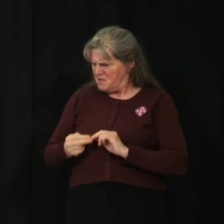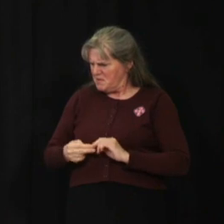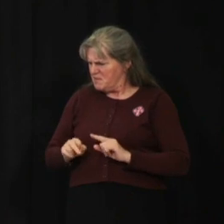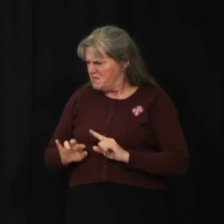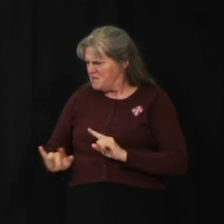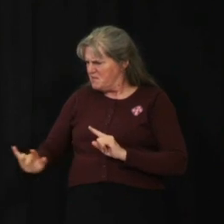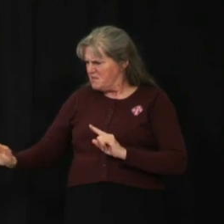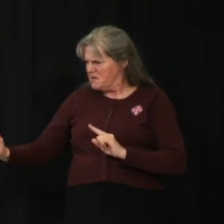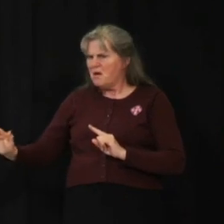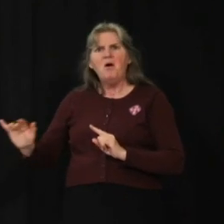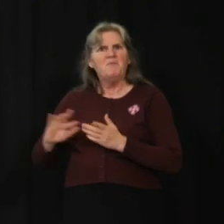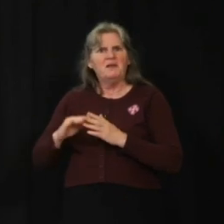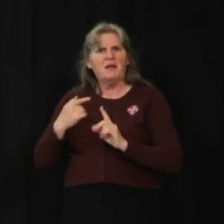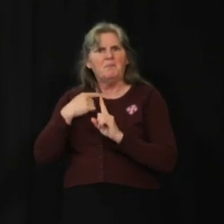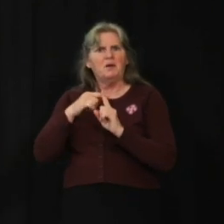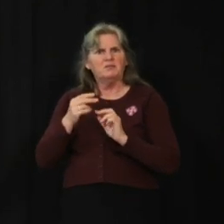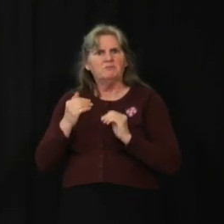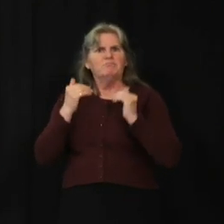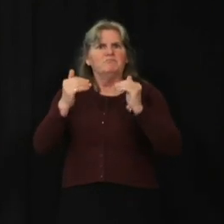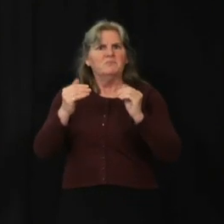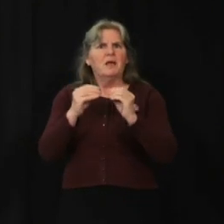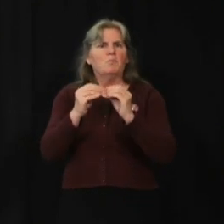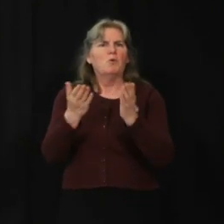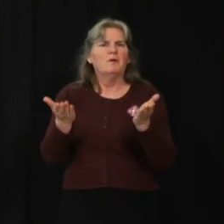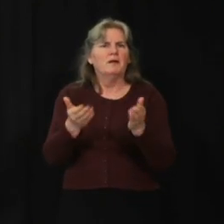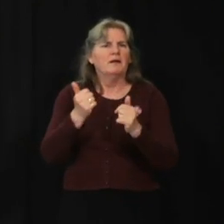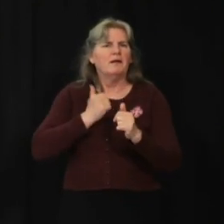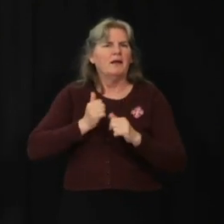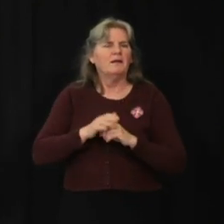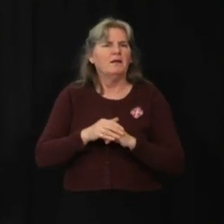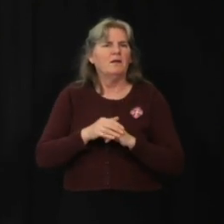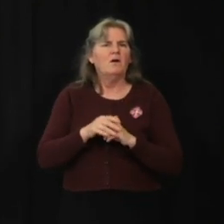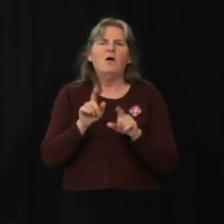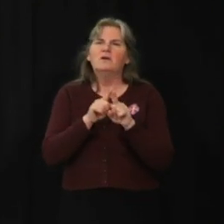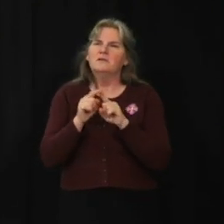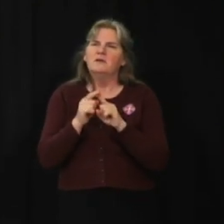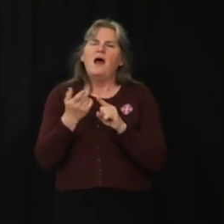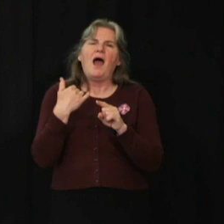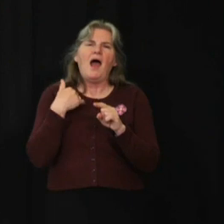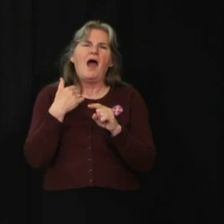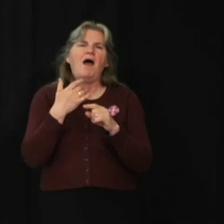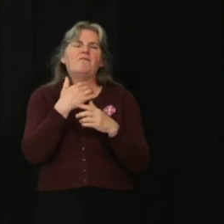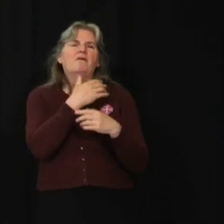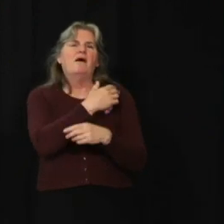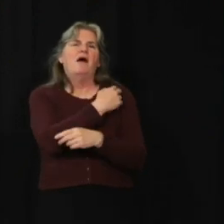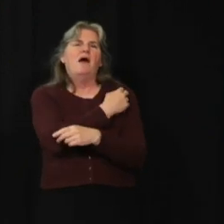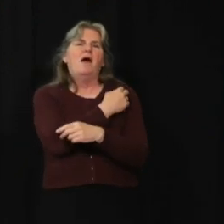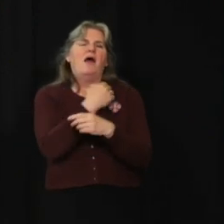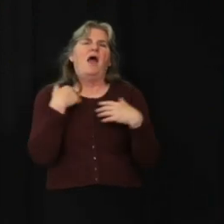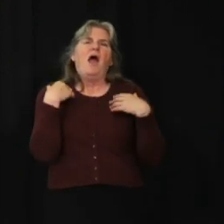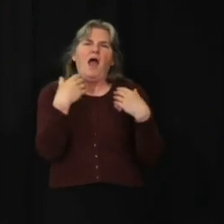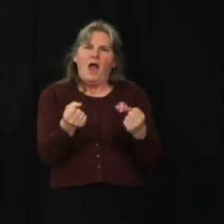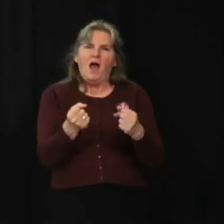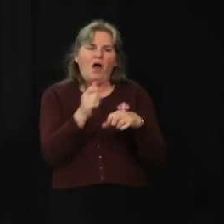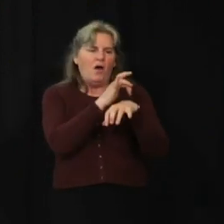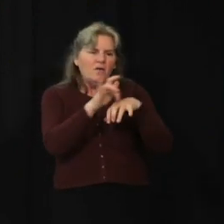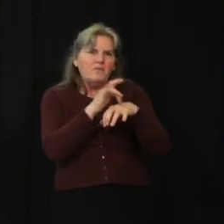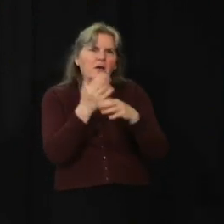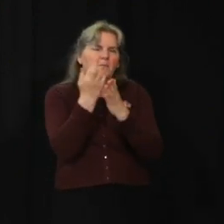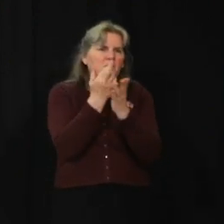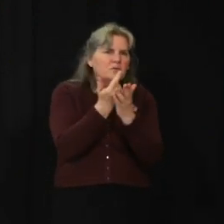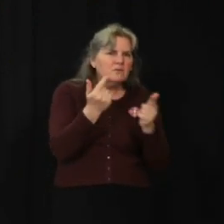Canada, then that sets us forward. Health capacity is number 5, and the last one, 6, being